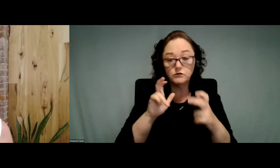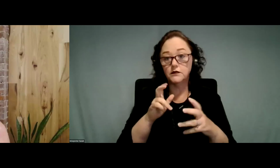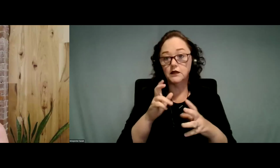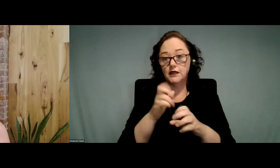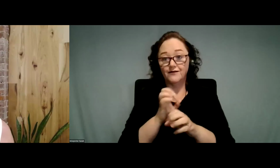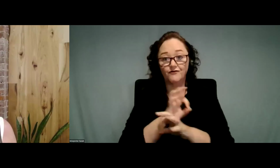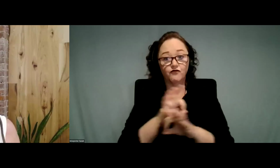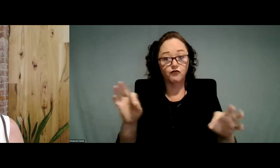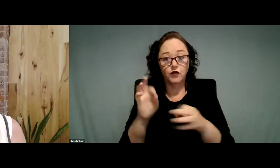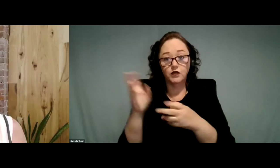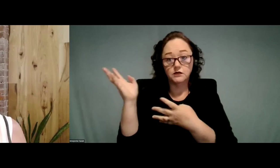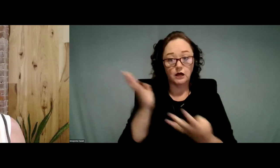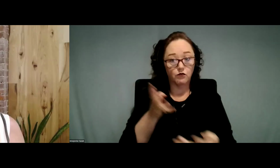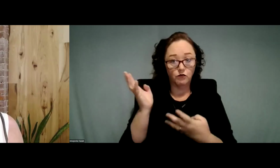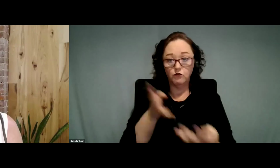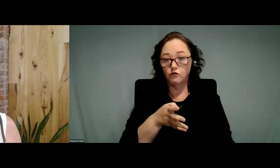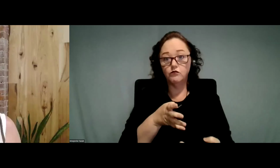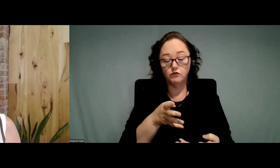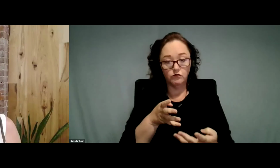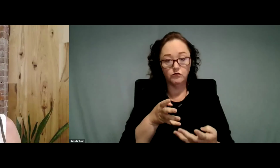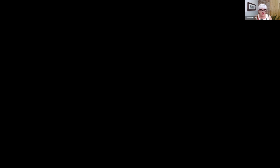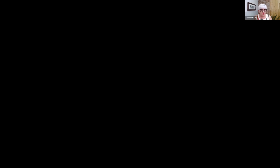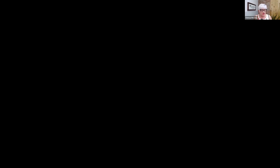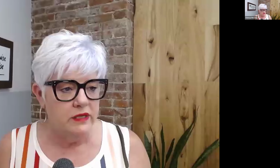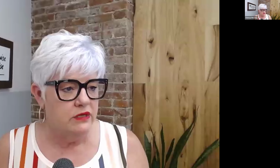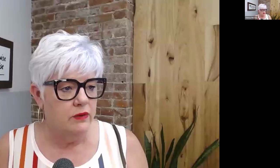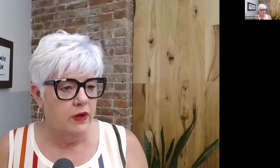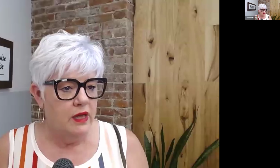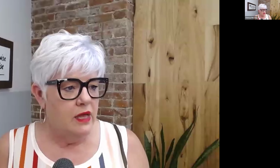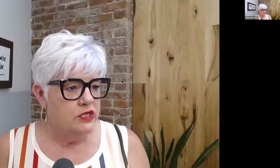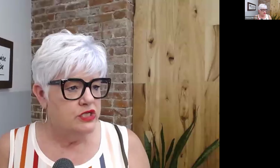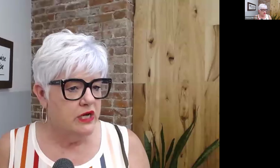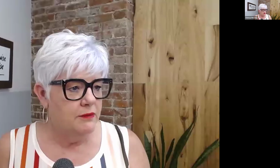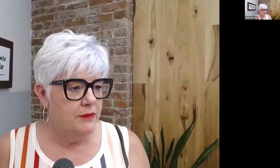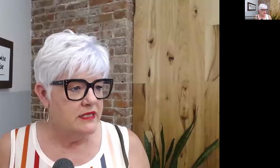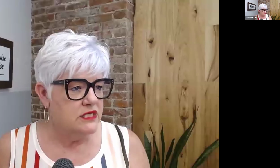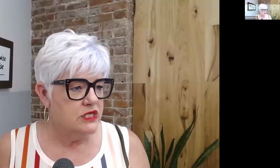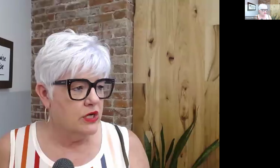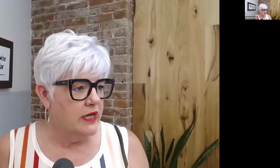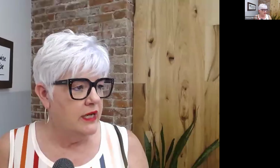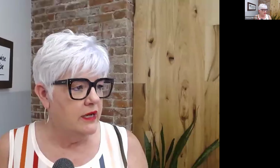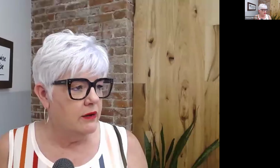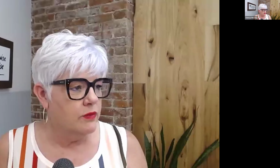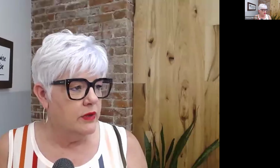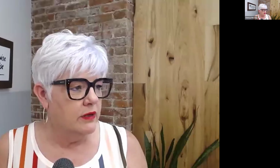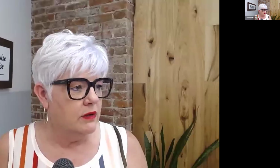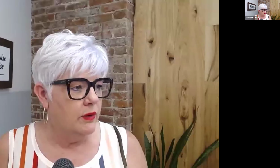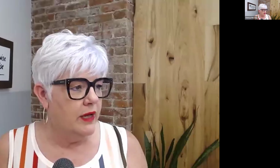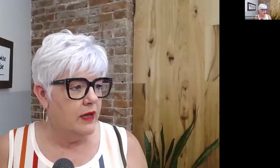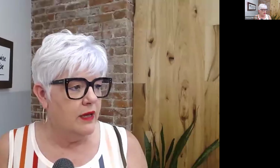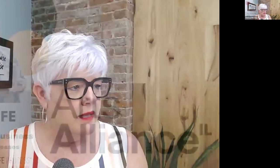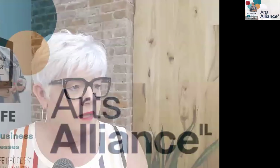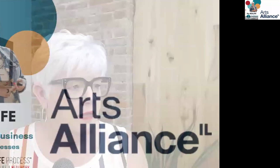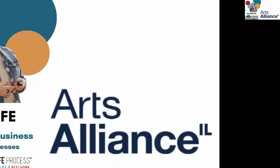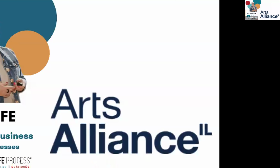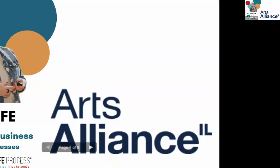content that I'm going to share with you today. So I am going to share my screen here real